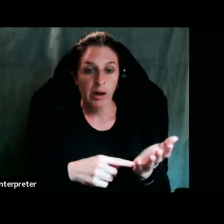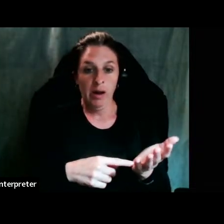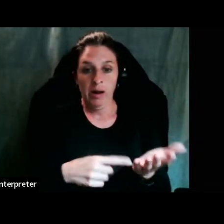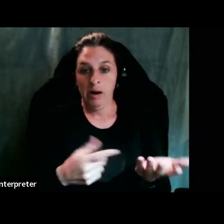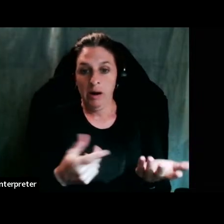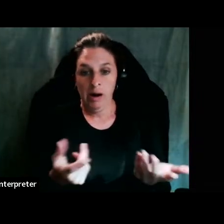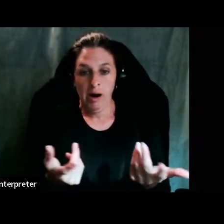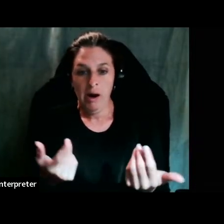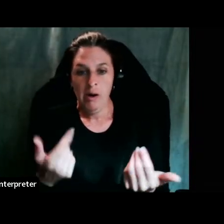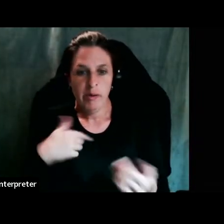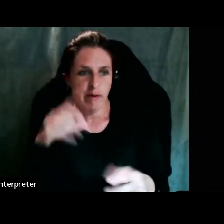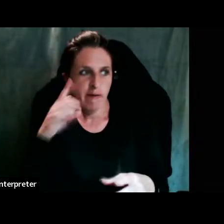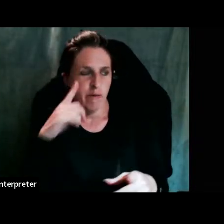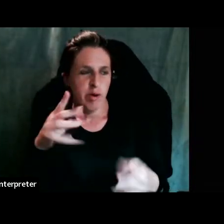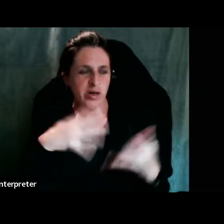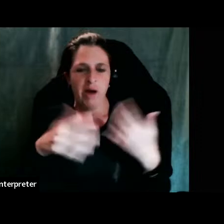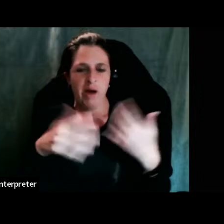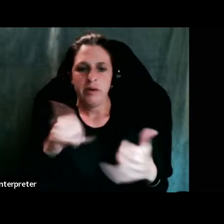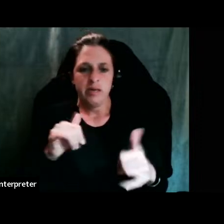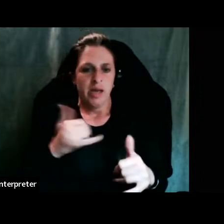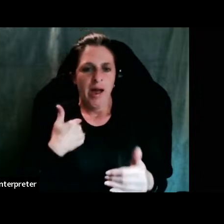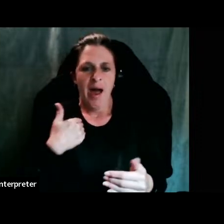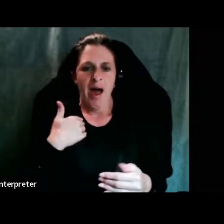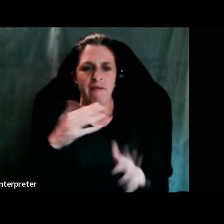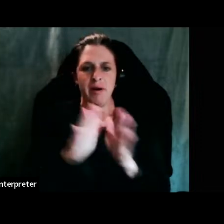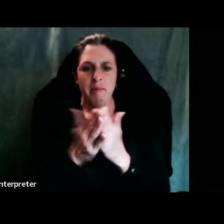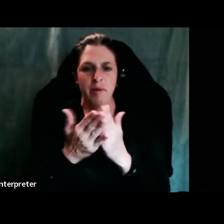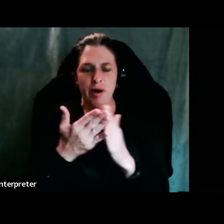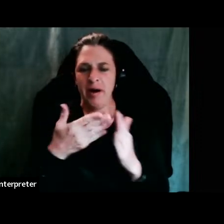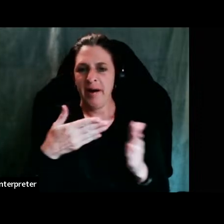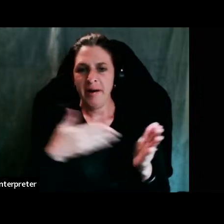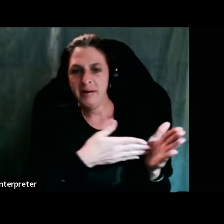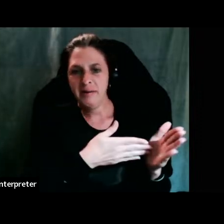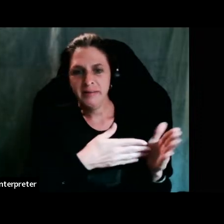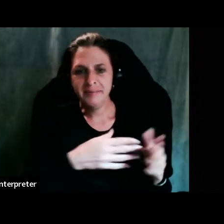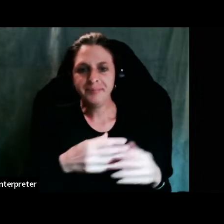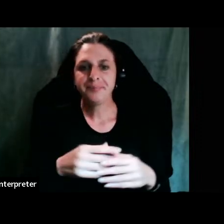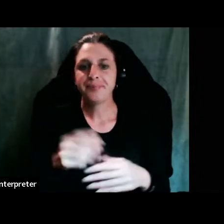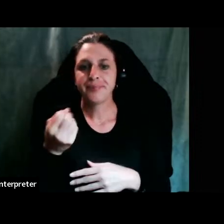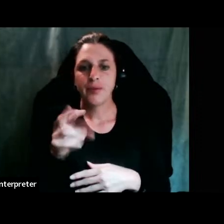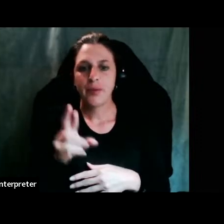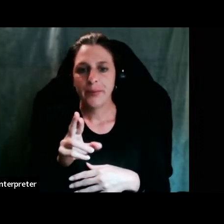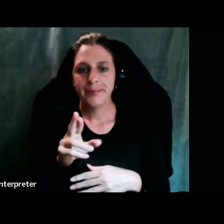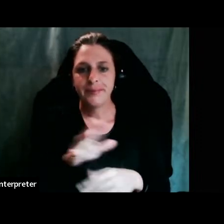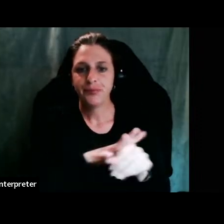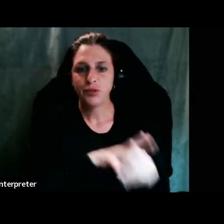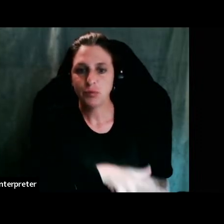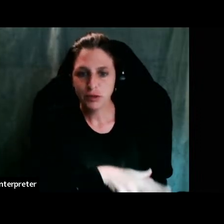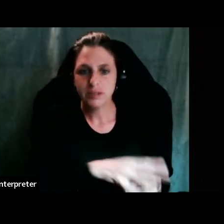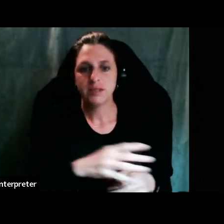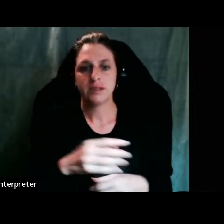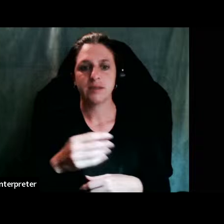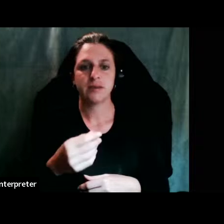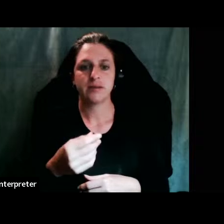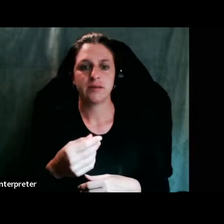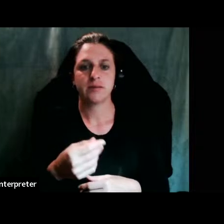voter suppression. We still have, undermining of our educational institutions.